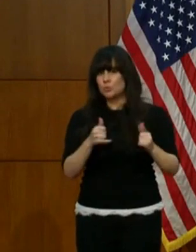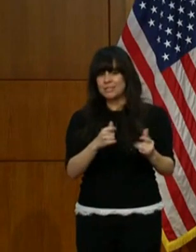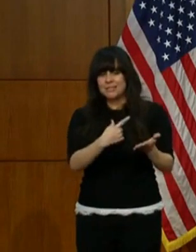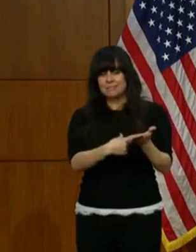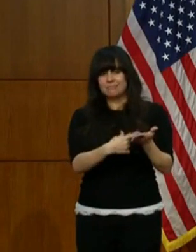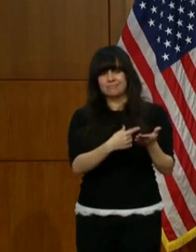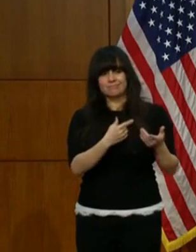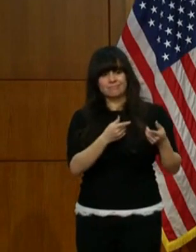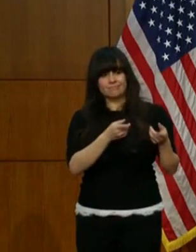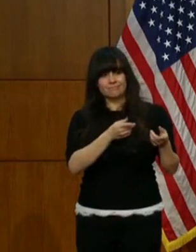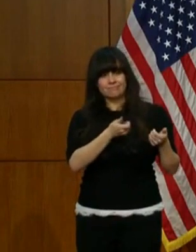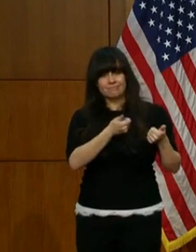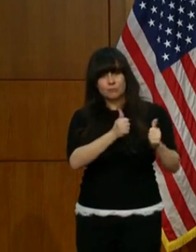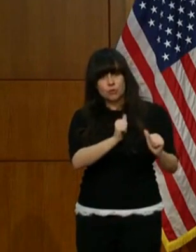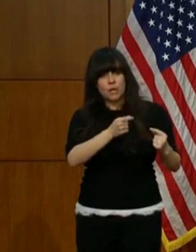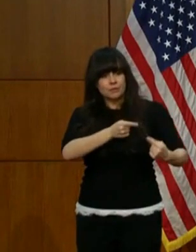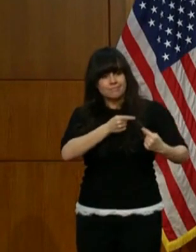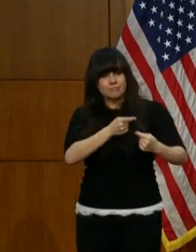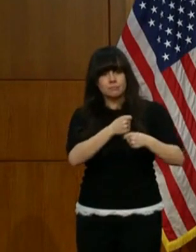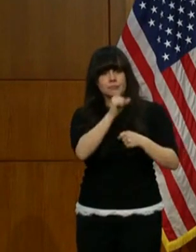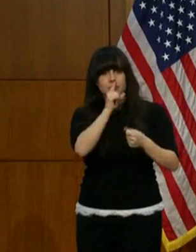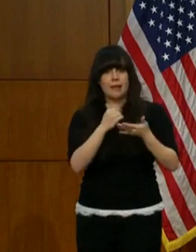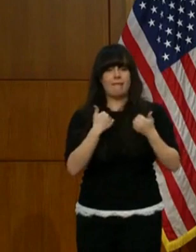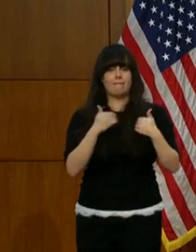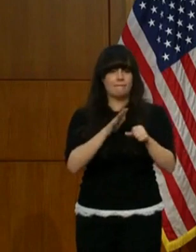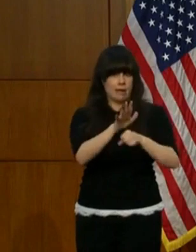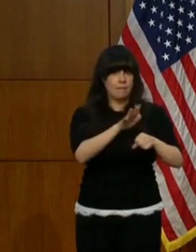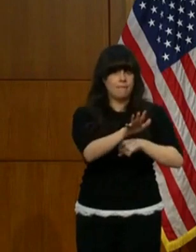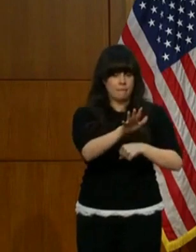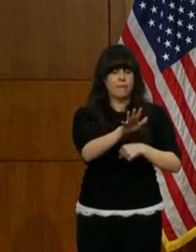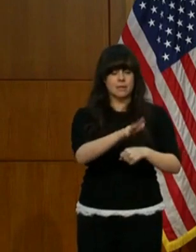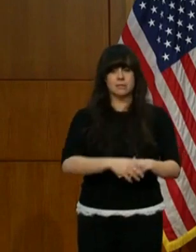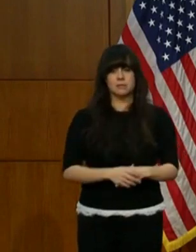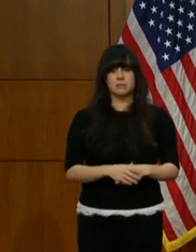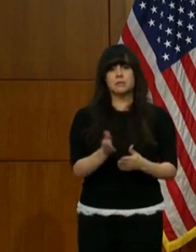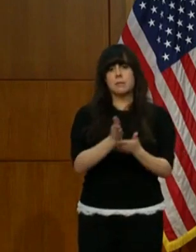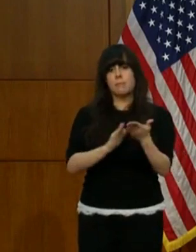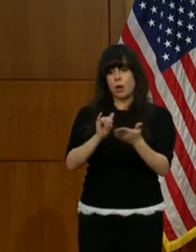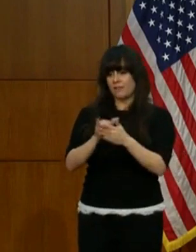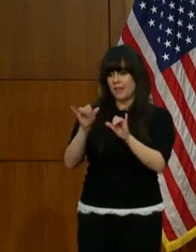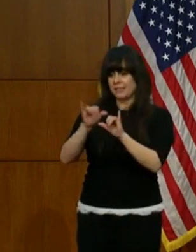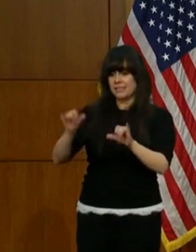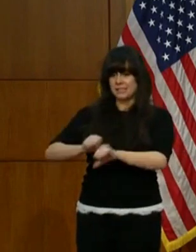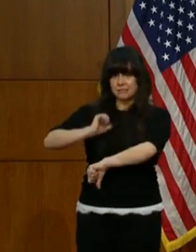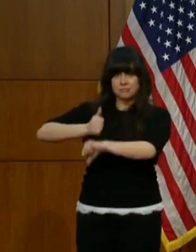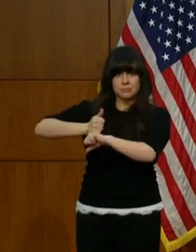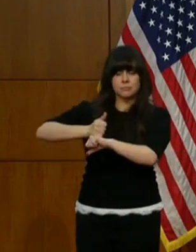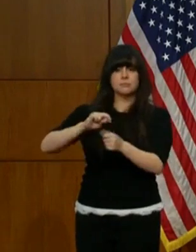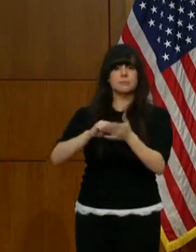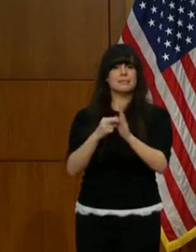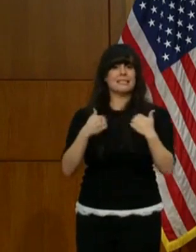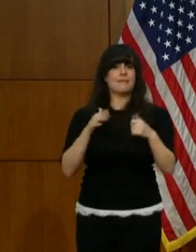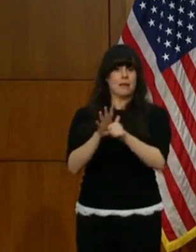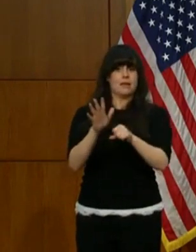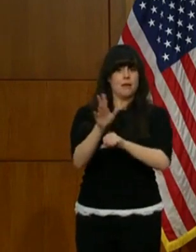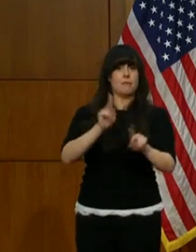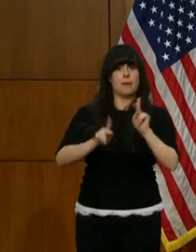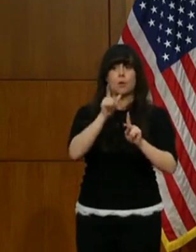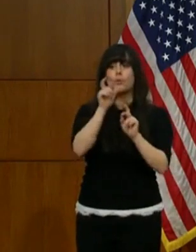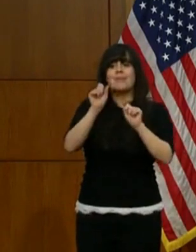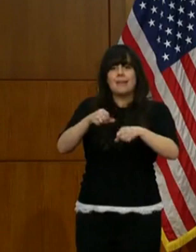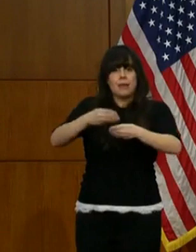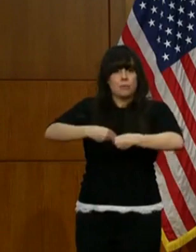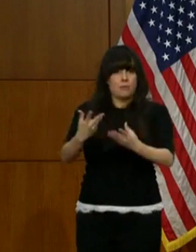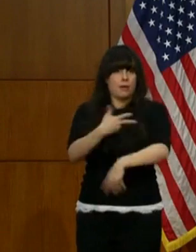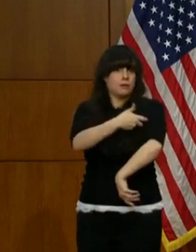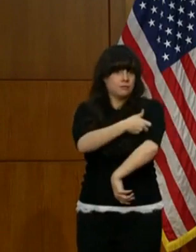this vaccination into everybody's arms. Part of the infrastructure is making sure we have enough people who can put those